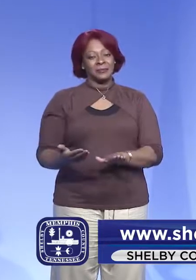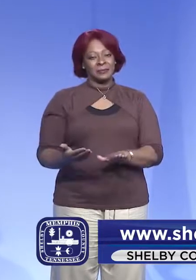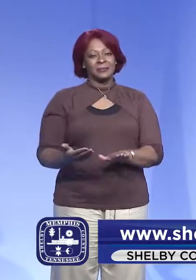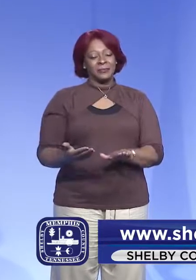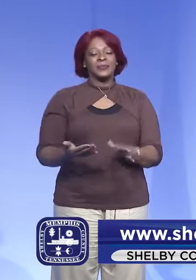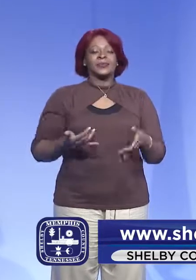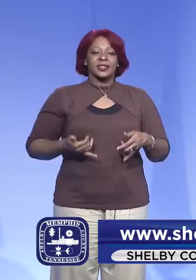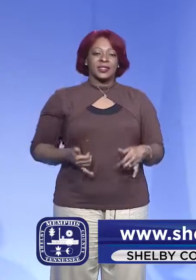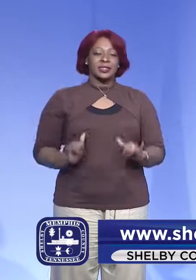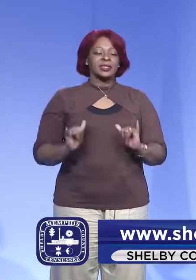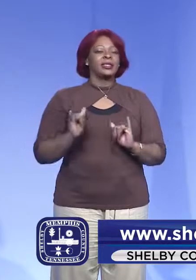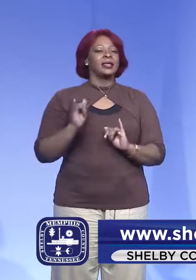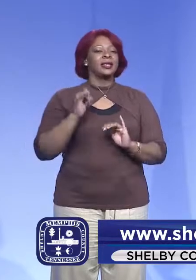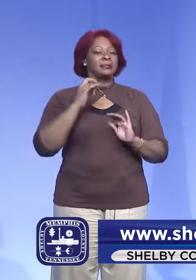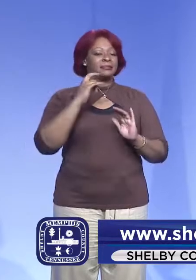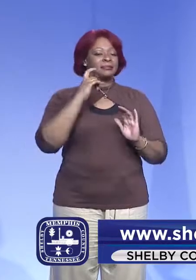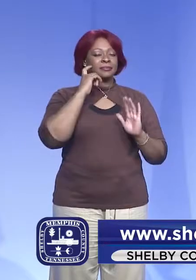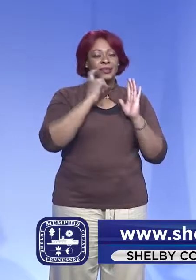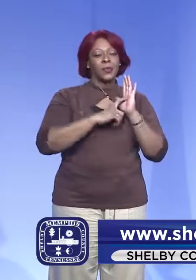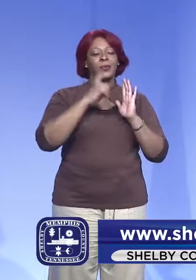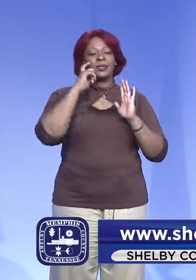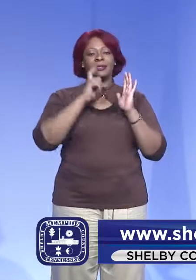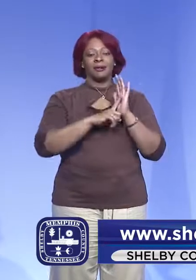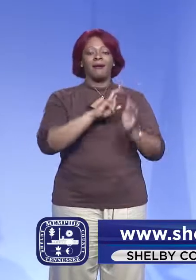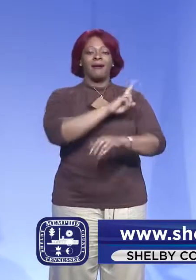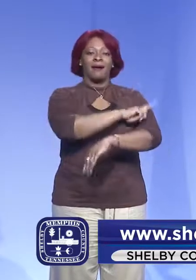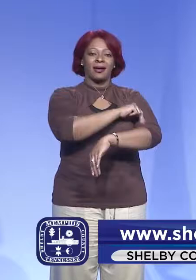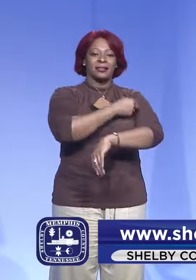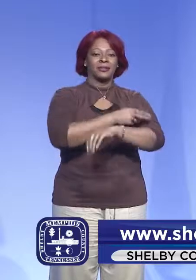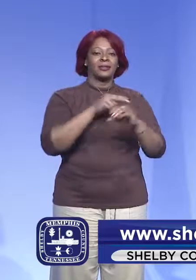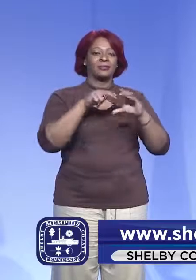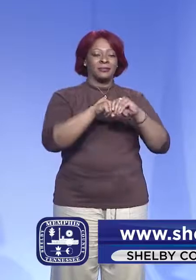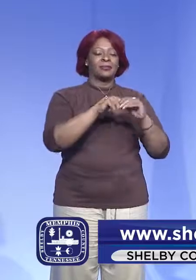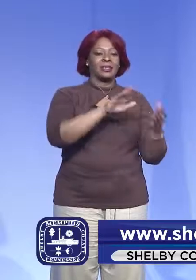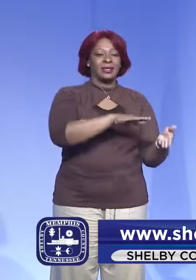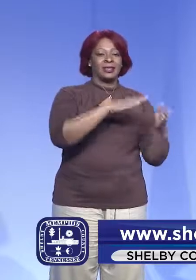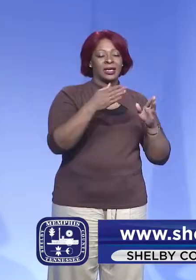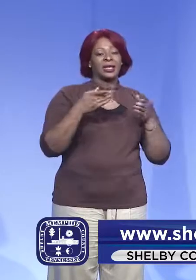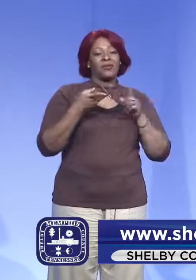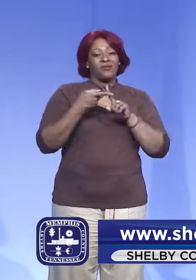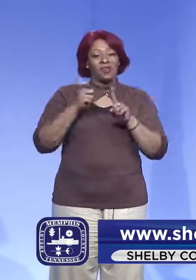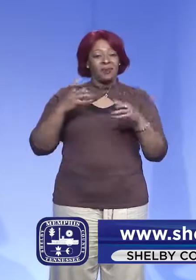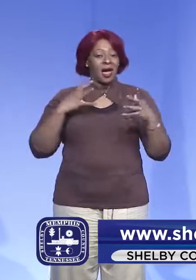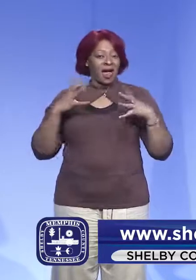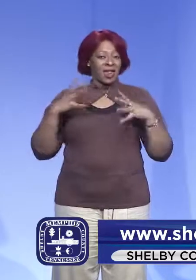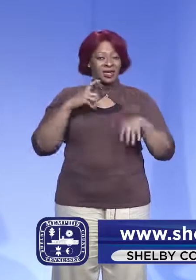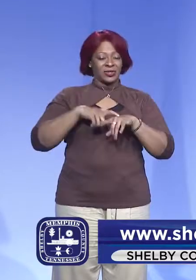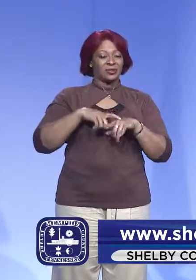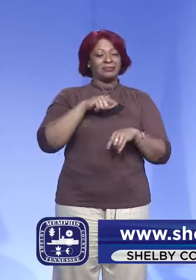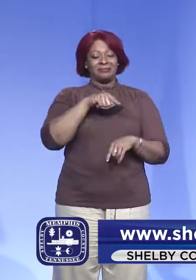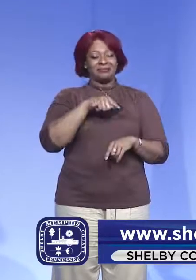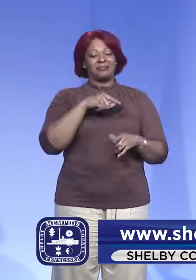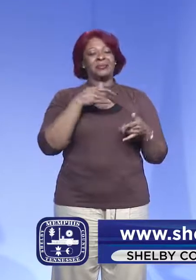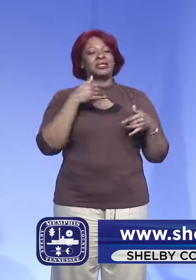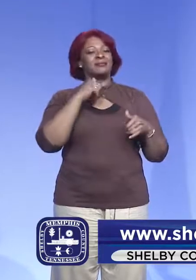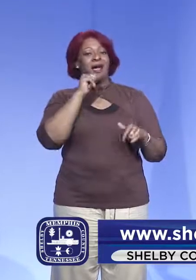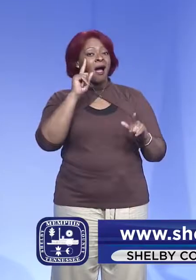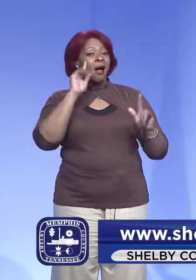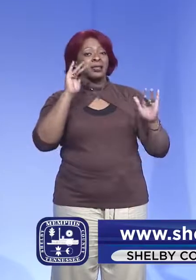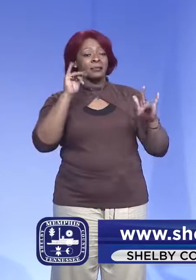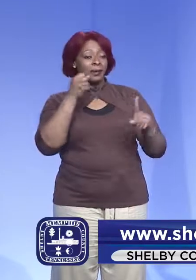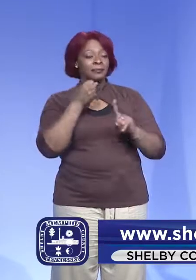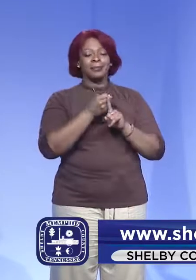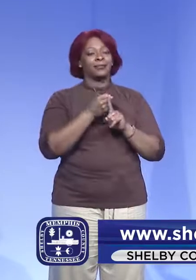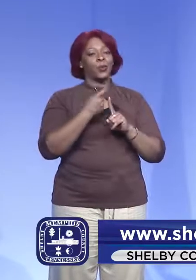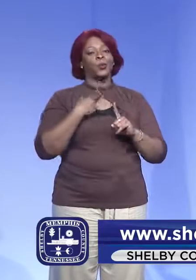we are still experiencing hospitalizations and deaths that are related to the holiday surge, so this is not unexpected, but